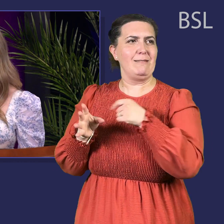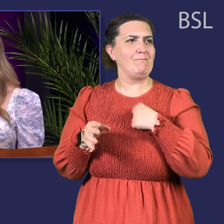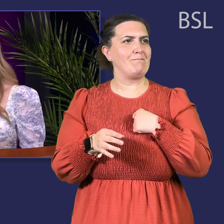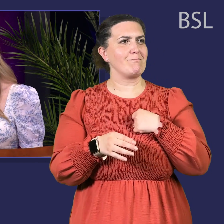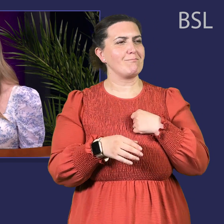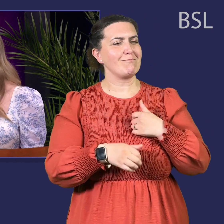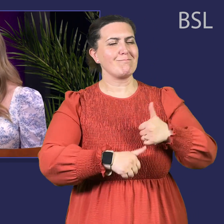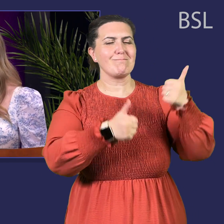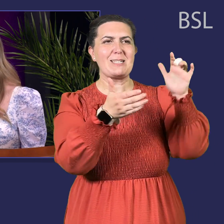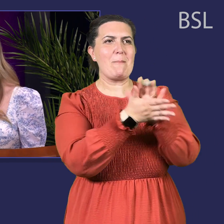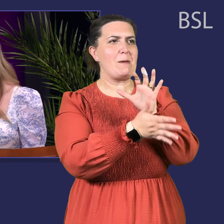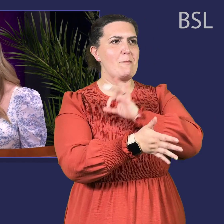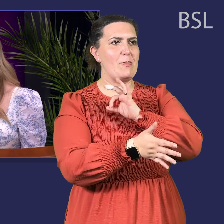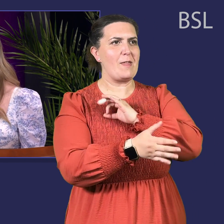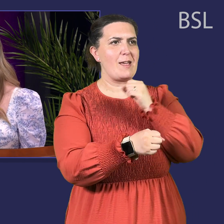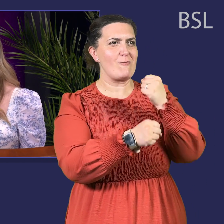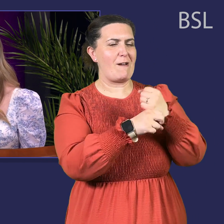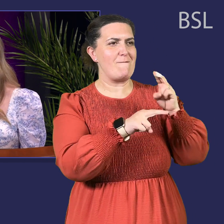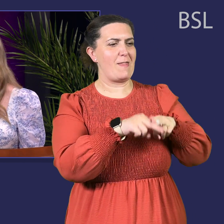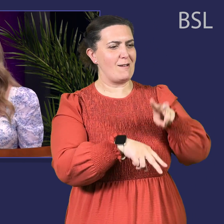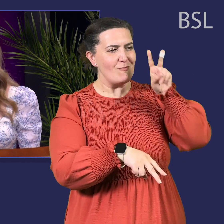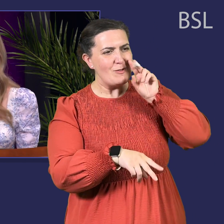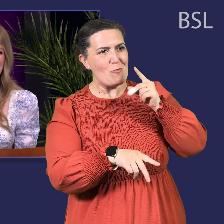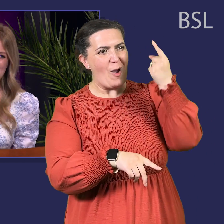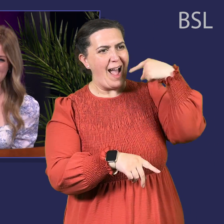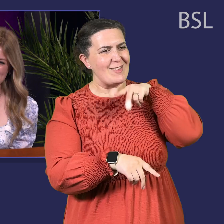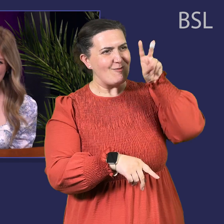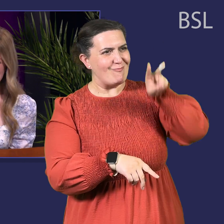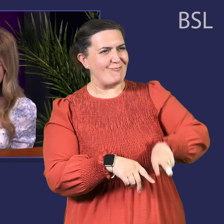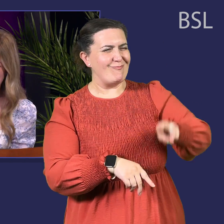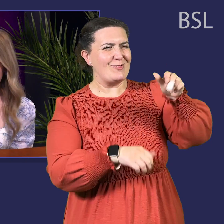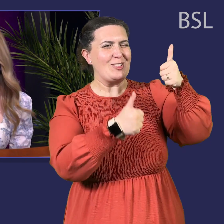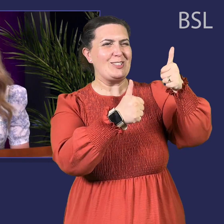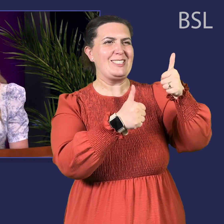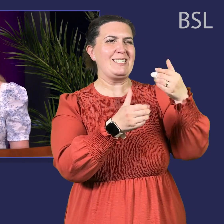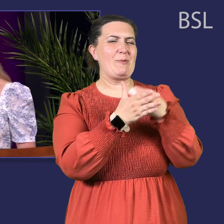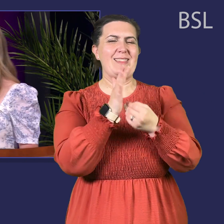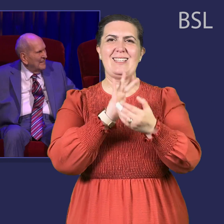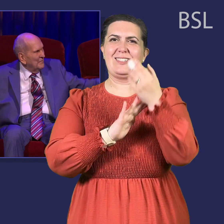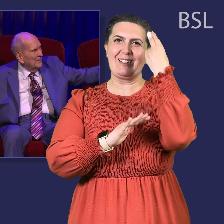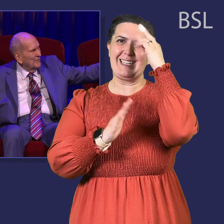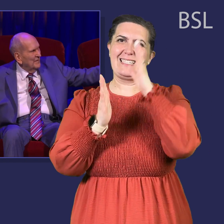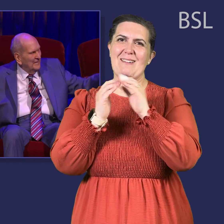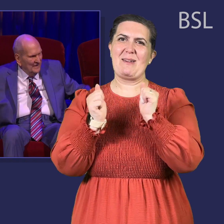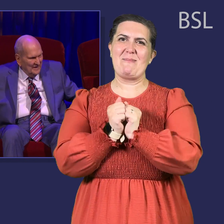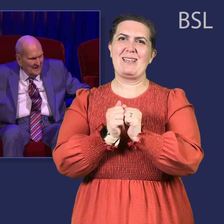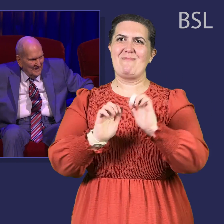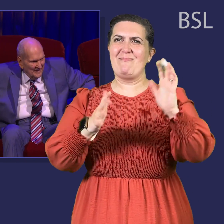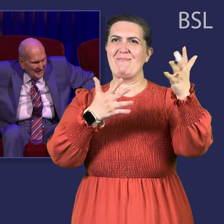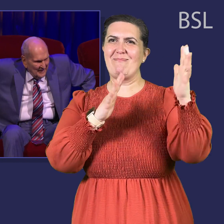Happy birthday, grandfather. 100 looks good on you. In the name of Jesus Christ, amen.